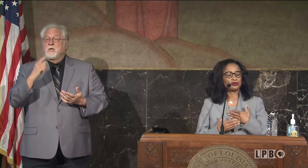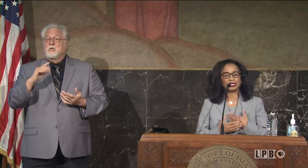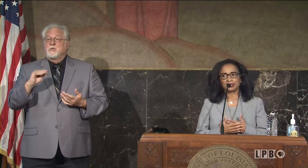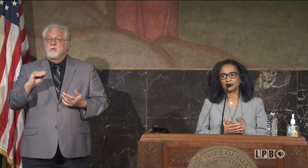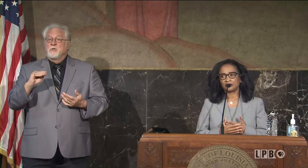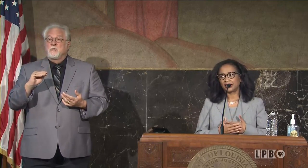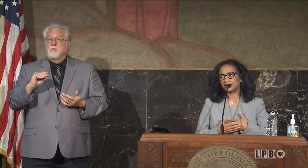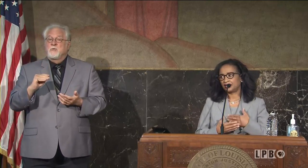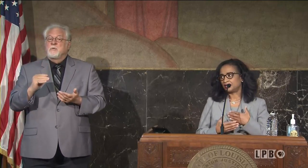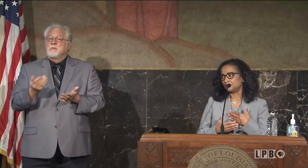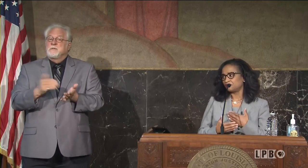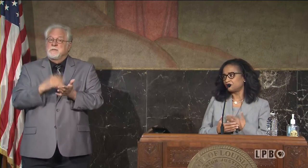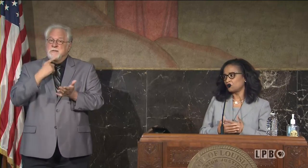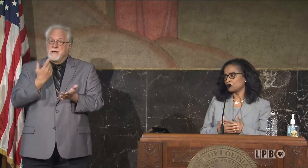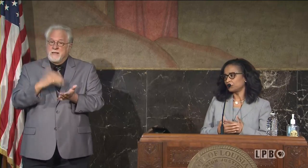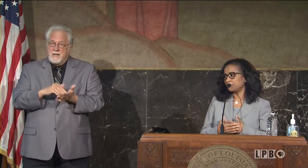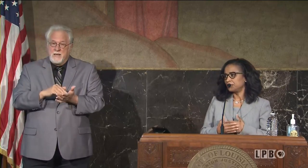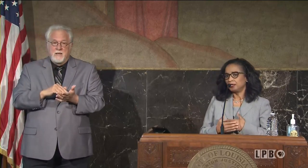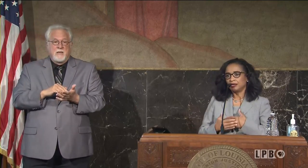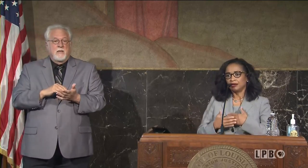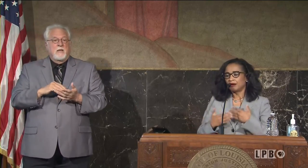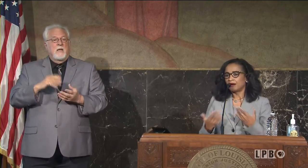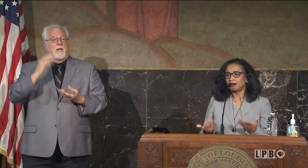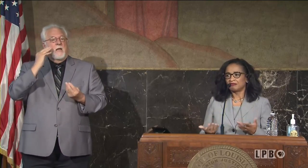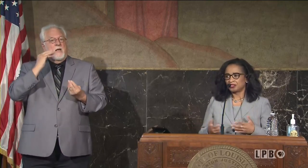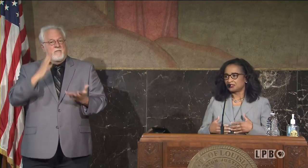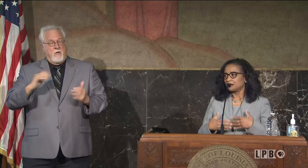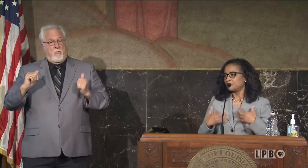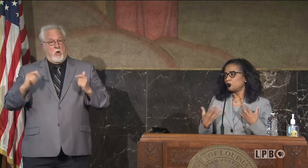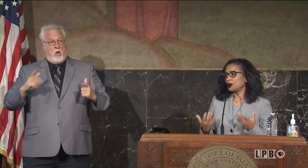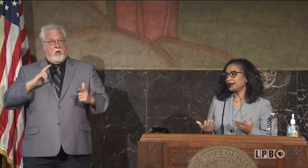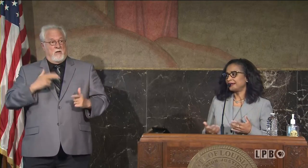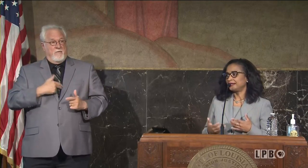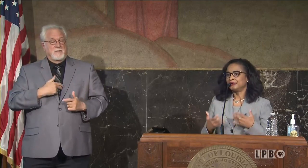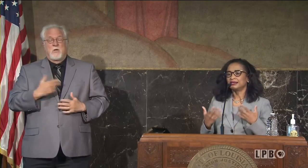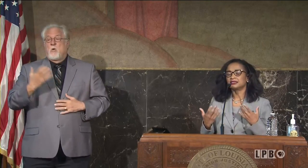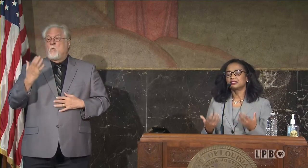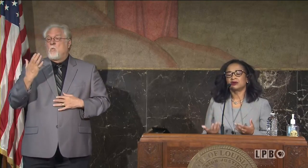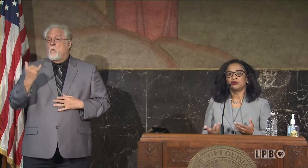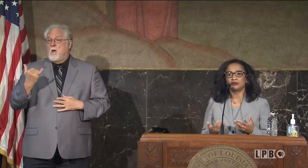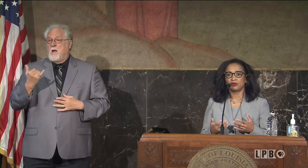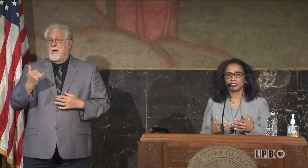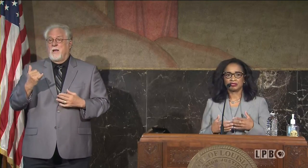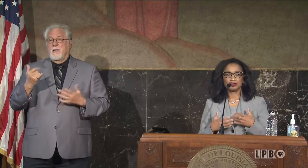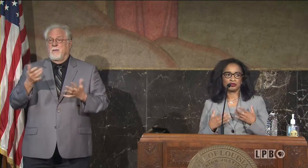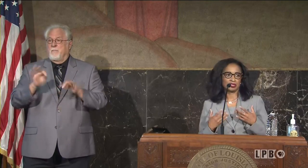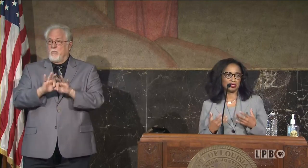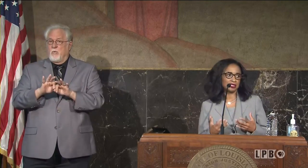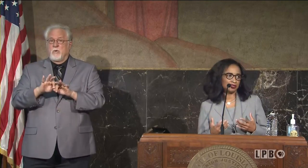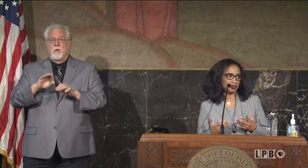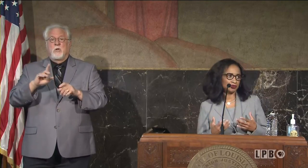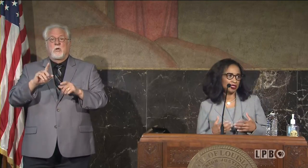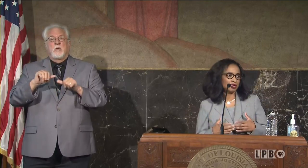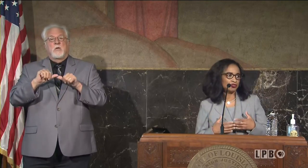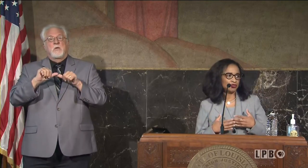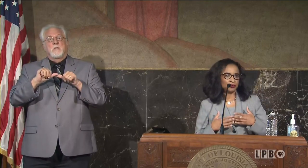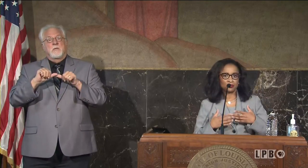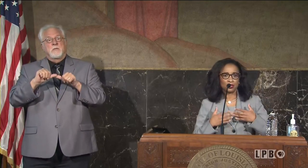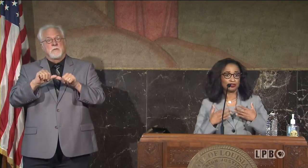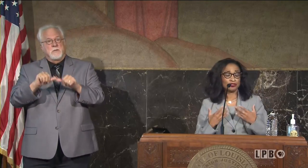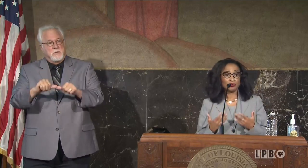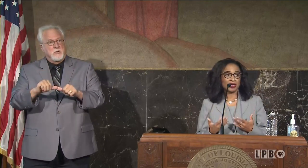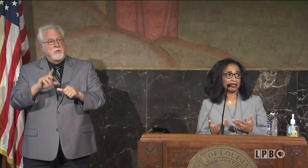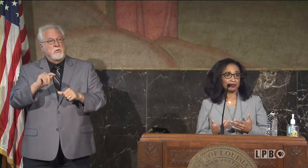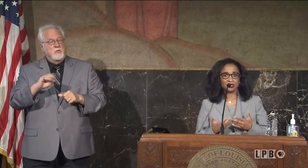to reiterate and inform all of us of why it is so important to continue